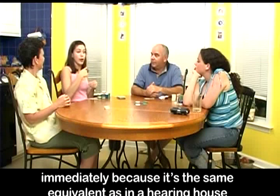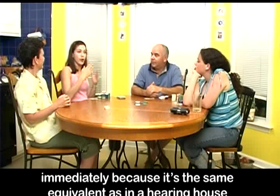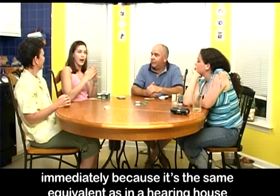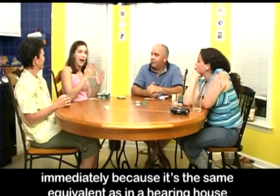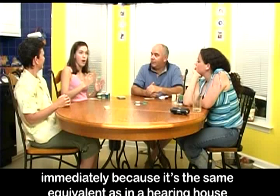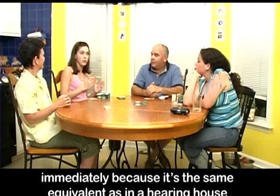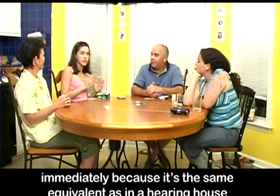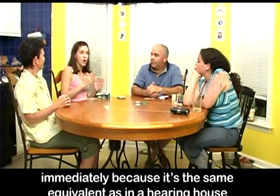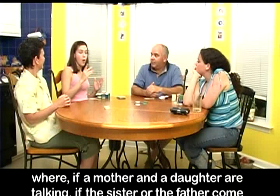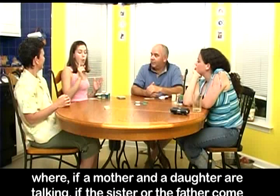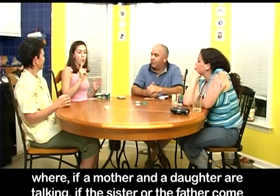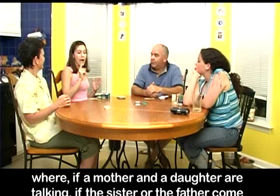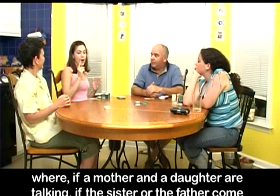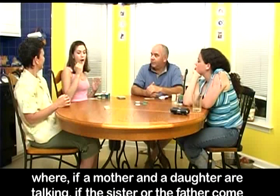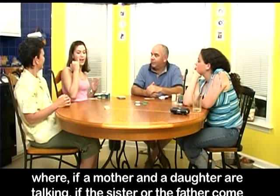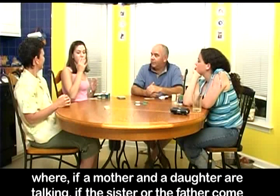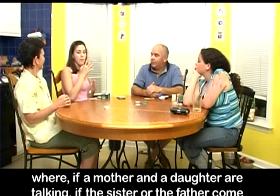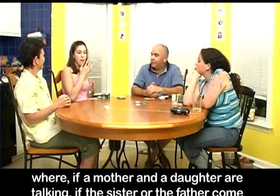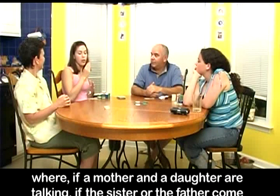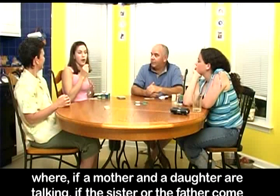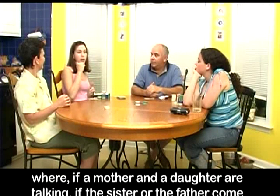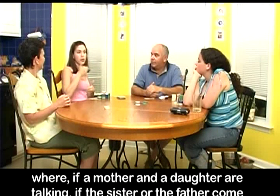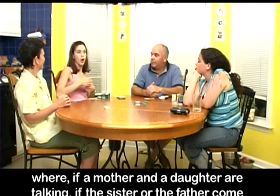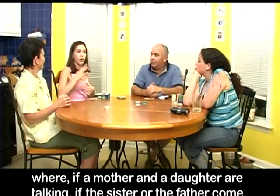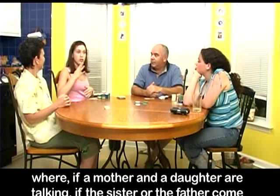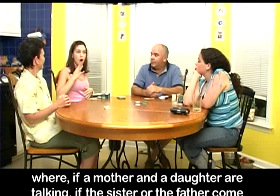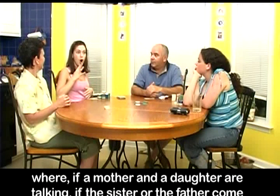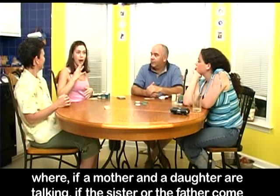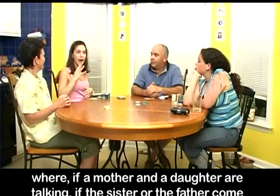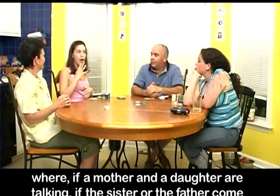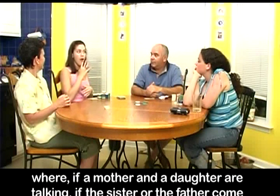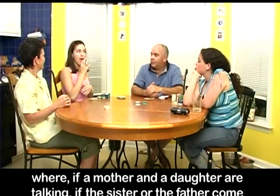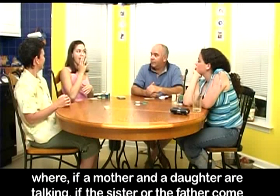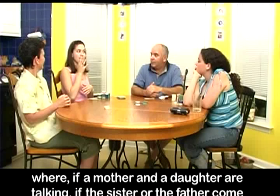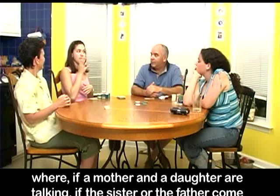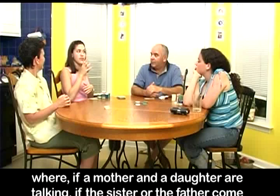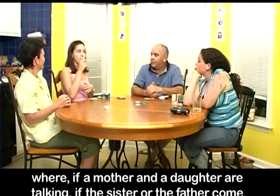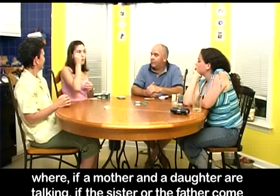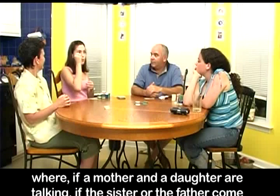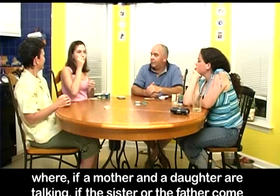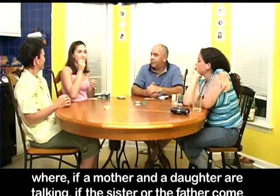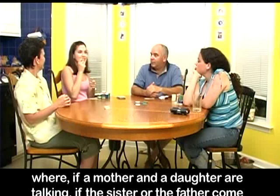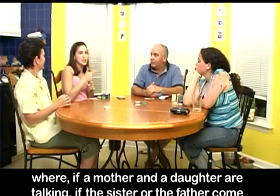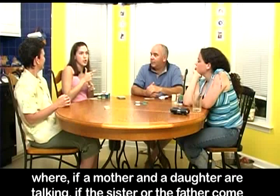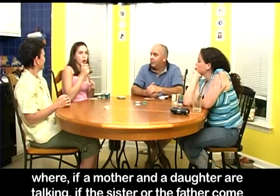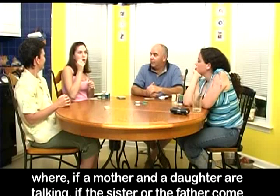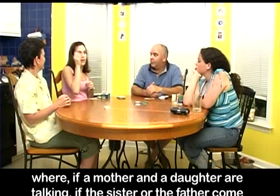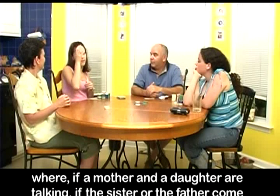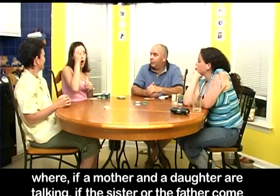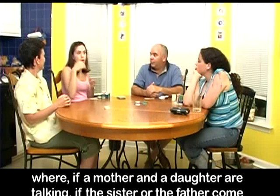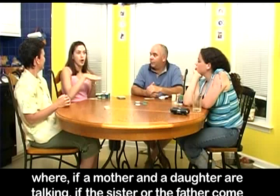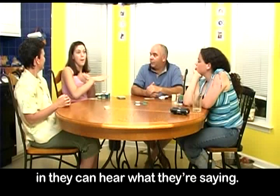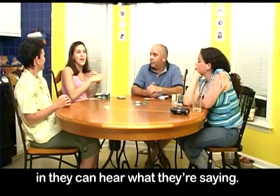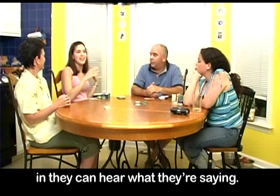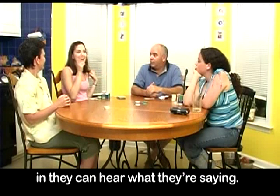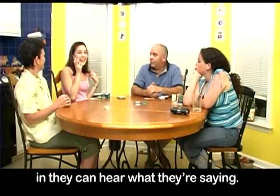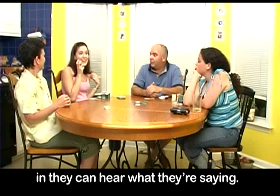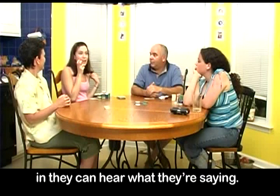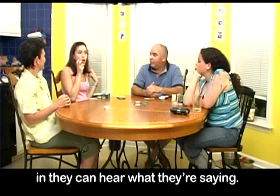hearing house where if a mother and a daughter are talking, if the sister or the father come in, they can hear what